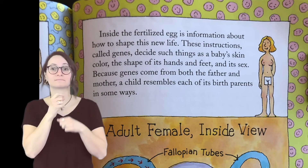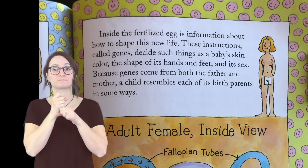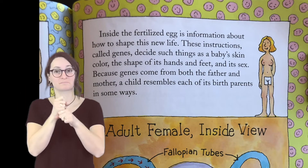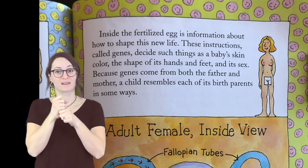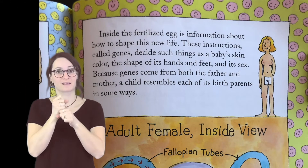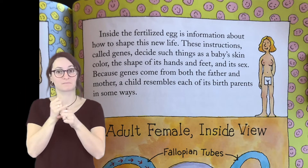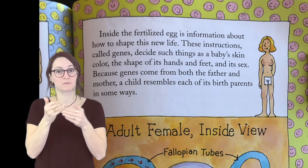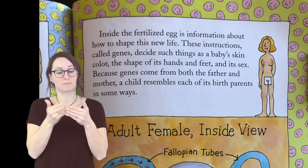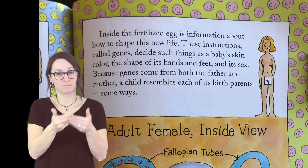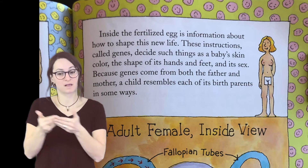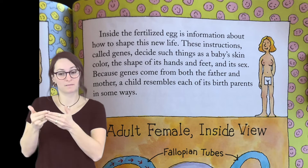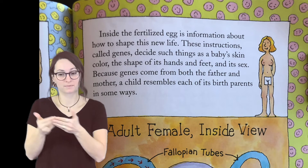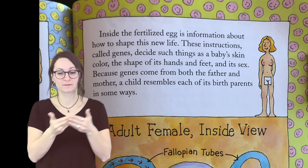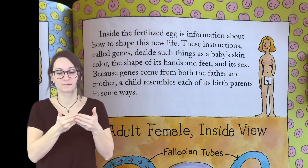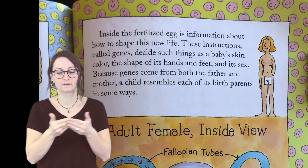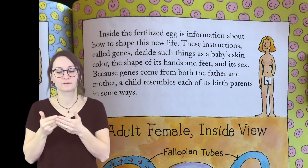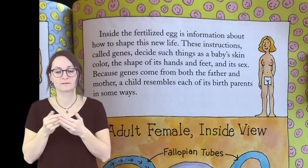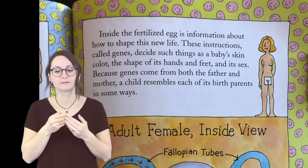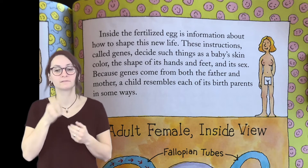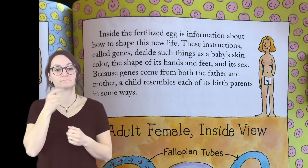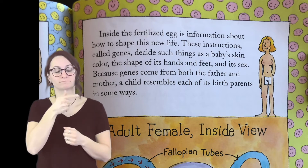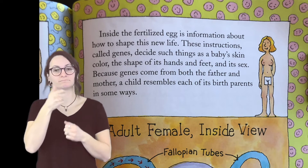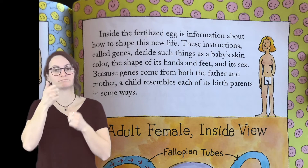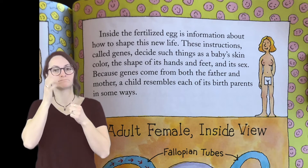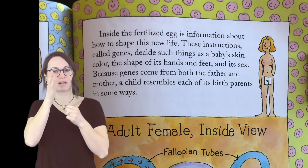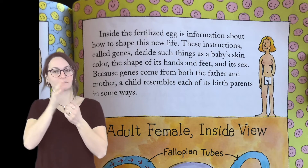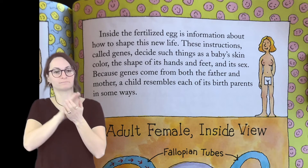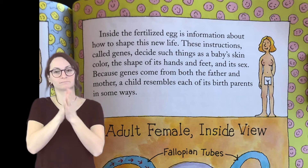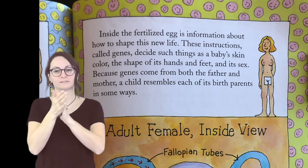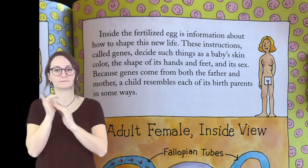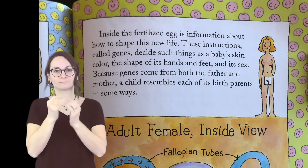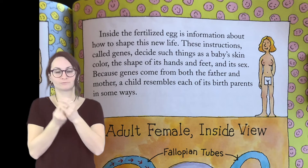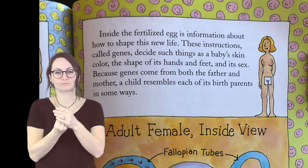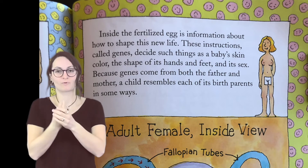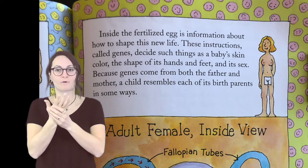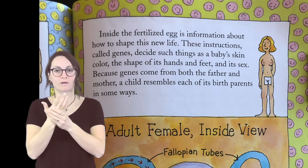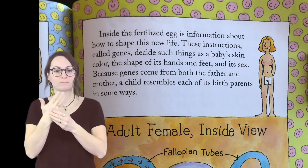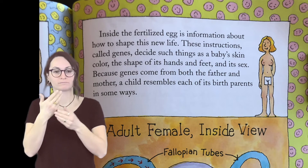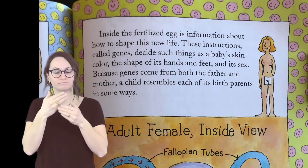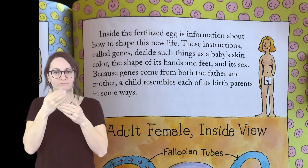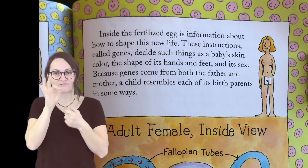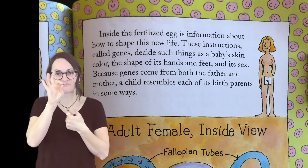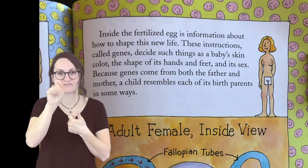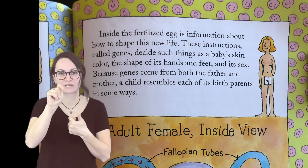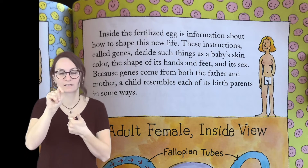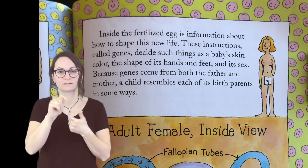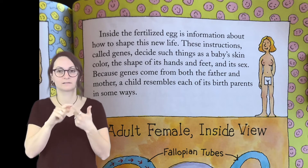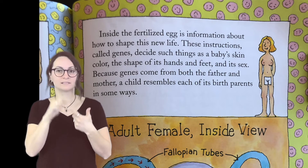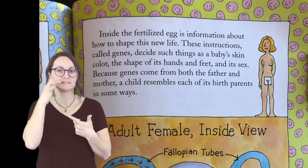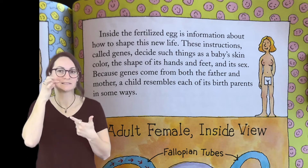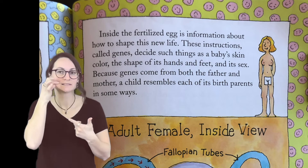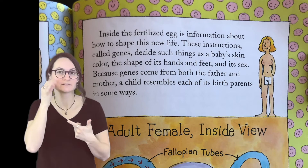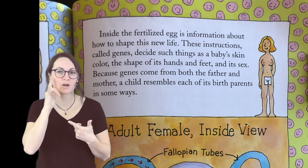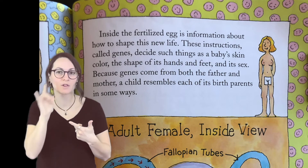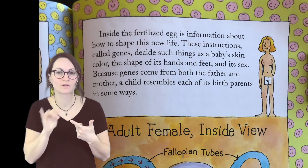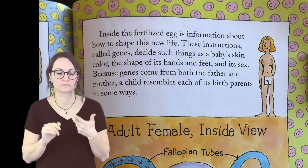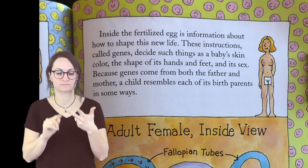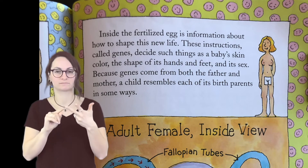Inside the fertilized egg is information about how to shape this new life. These instructions,